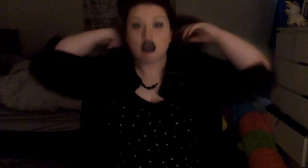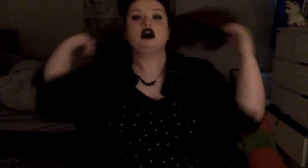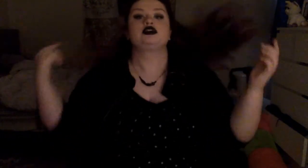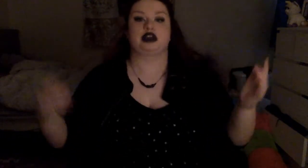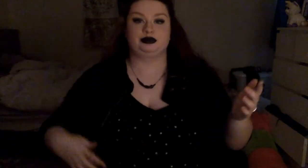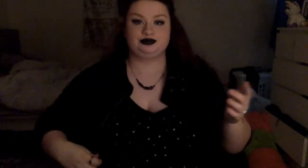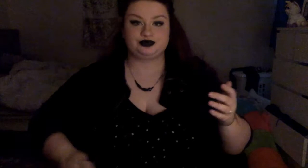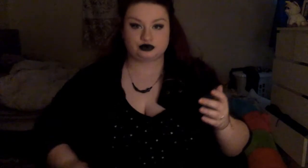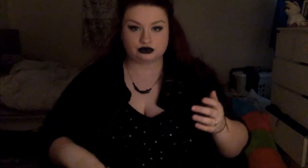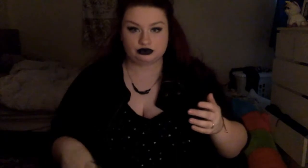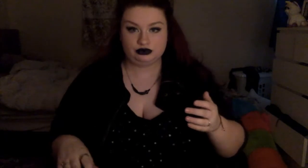So,